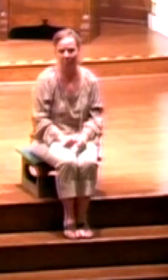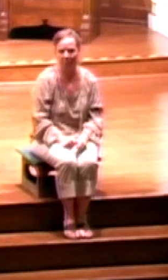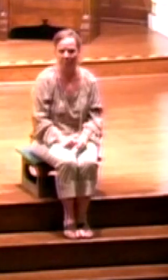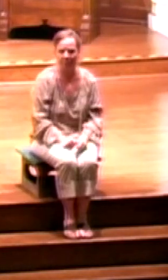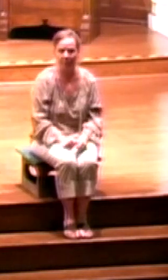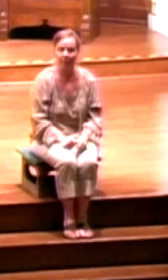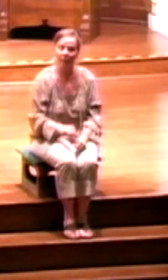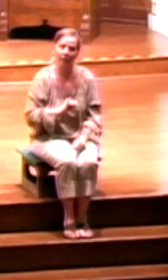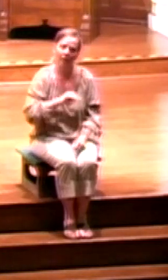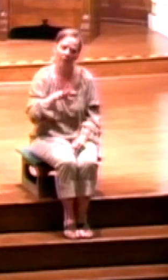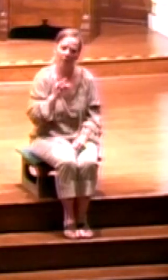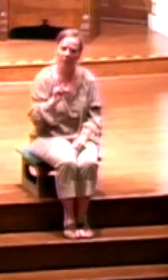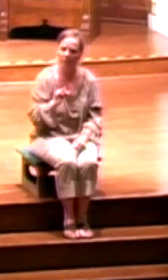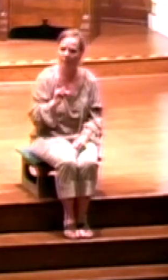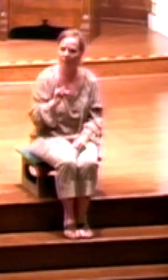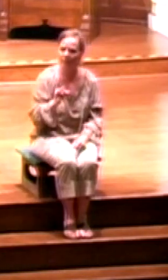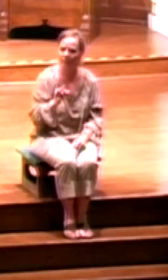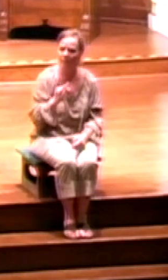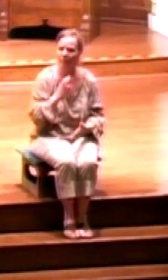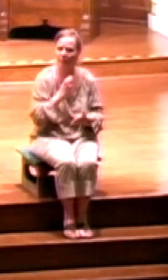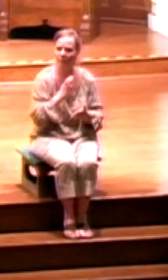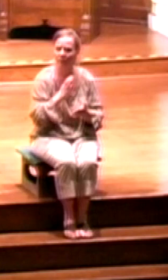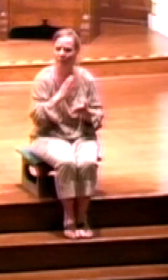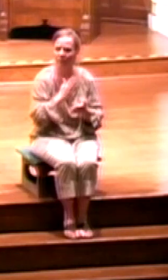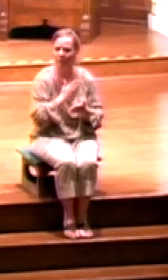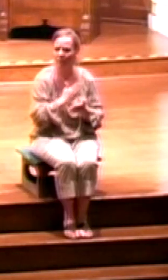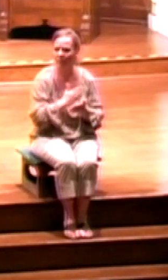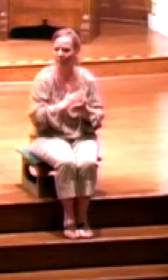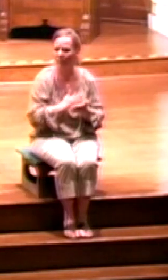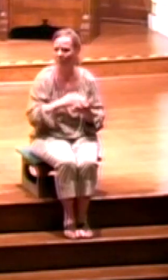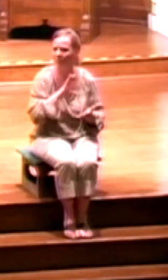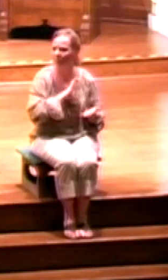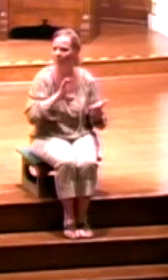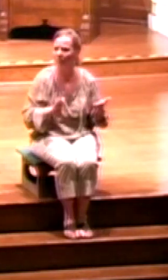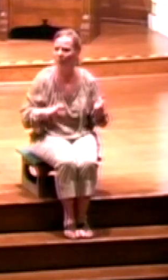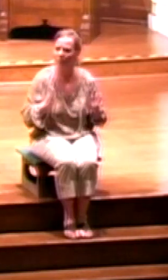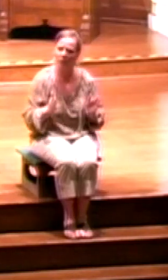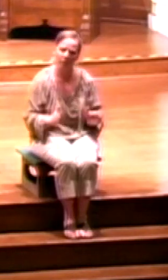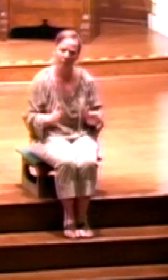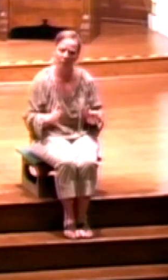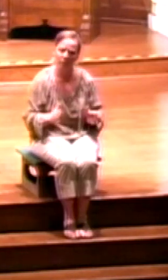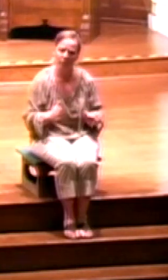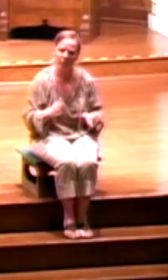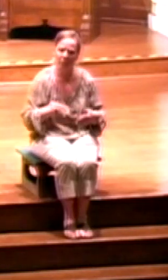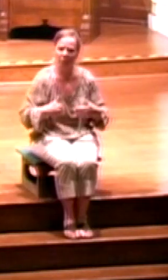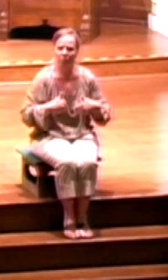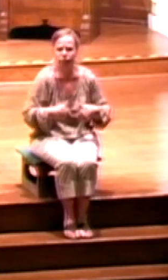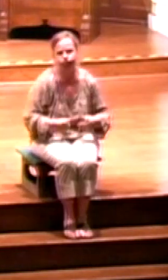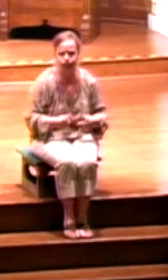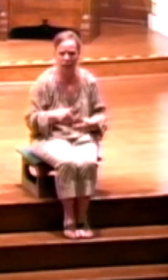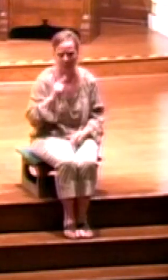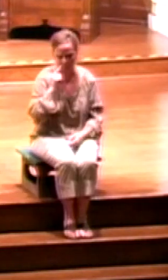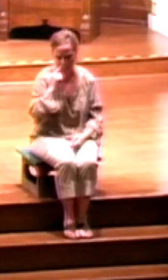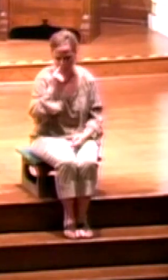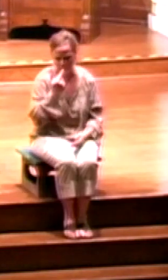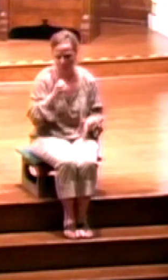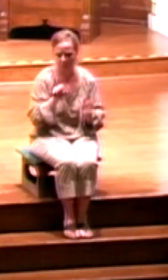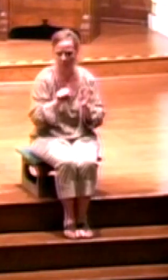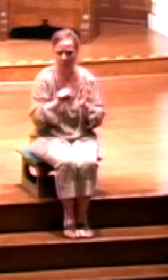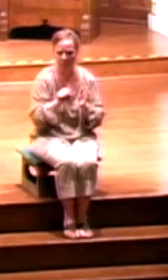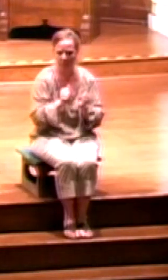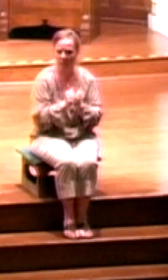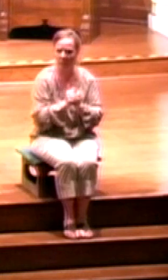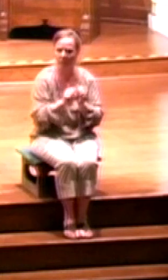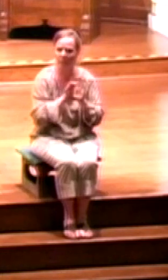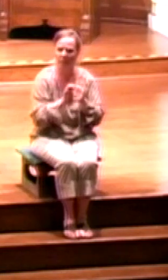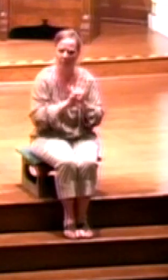I find nowadays that some Christians get a little tired of this proclamation. Jesus, it's amazing to me.